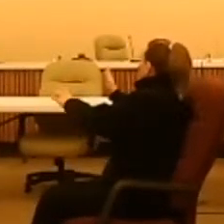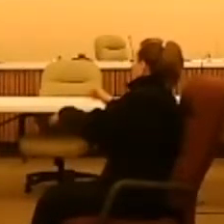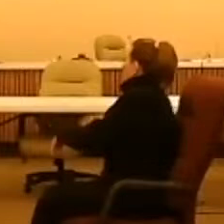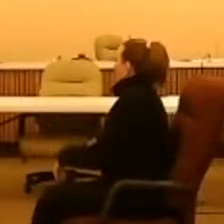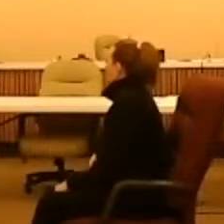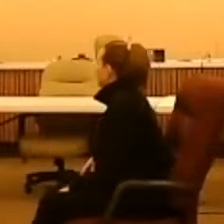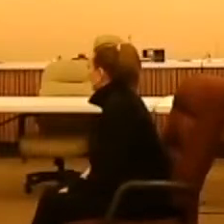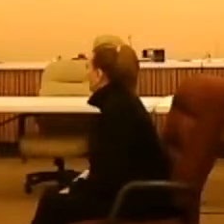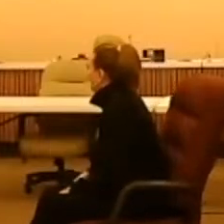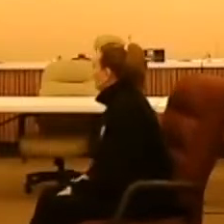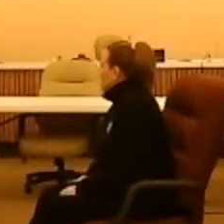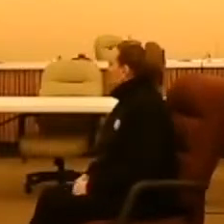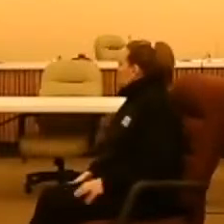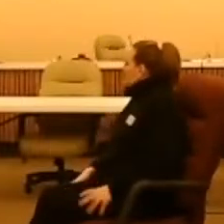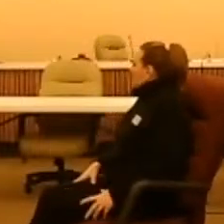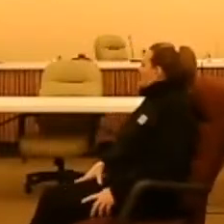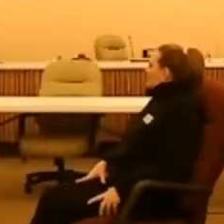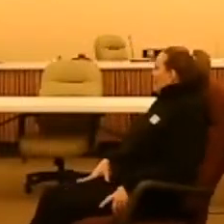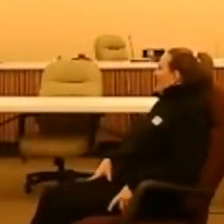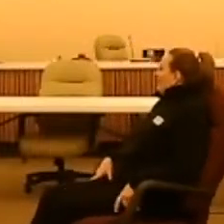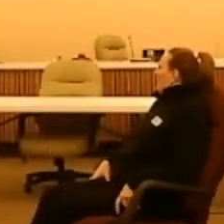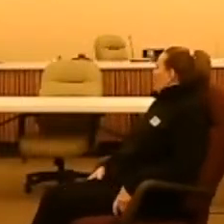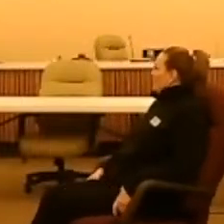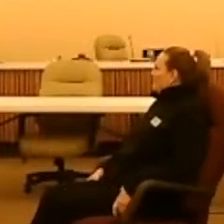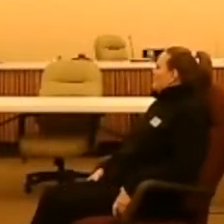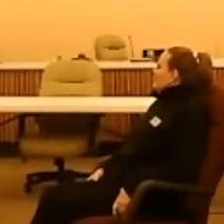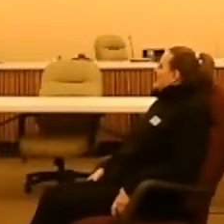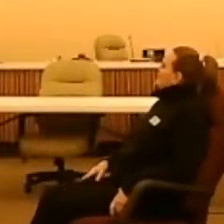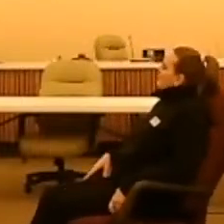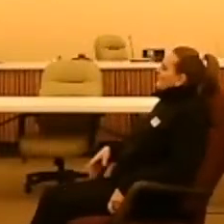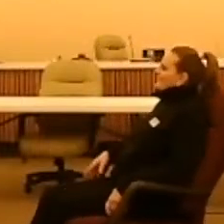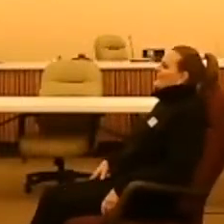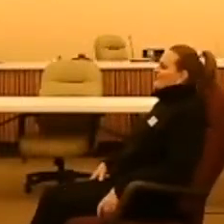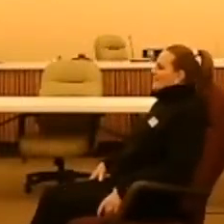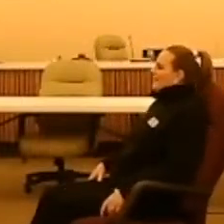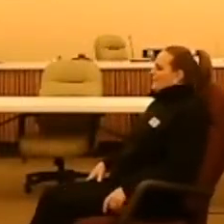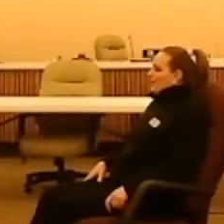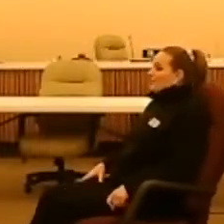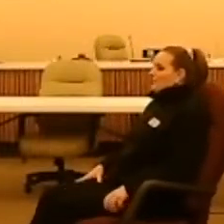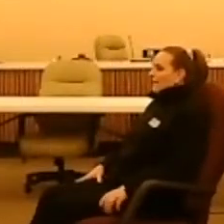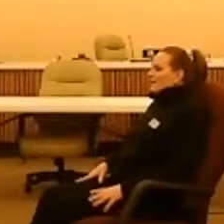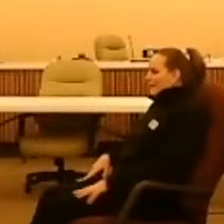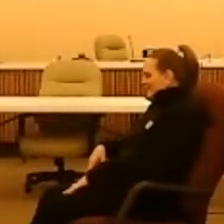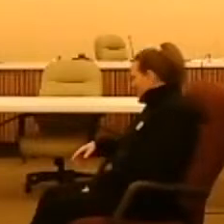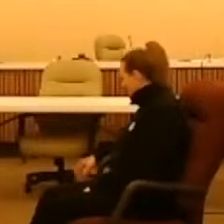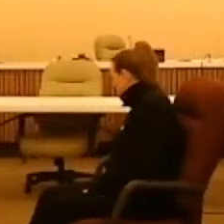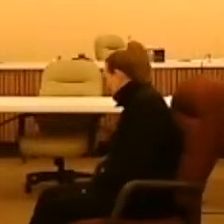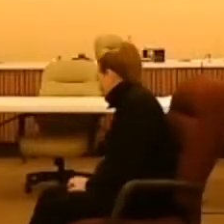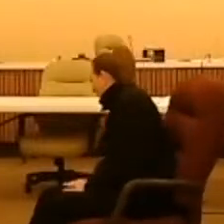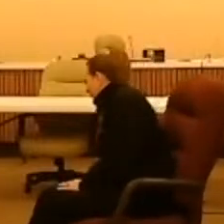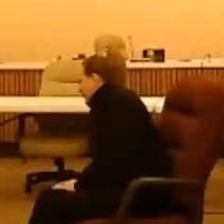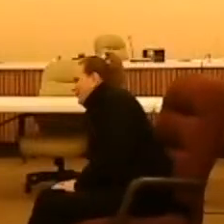right? I love Lucky Charms. Oh, I love Lucky Charms.